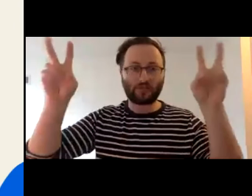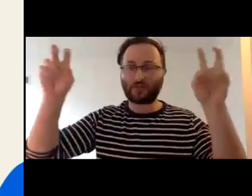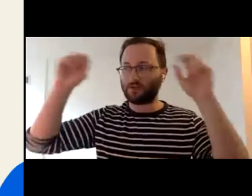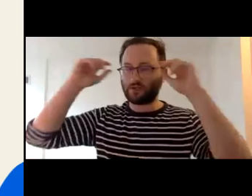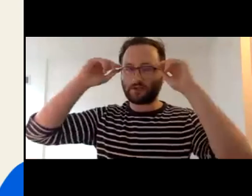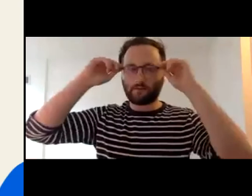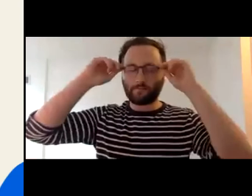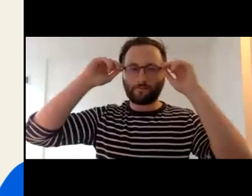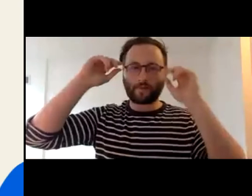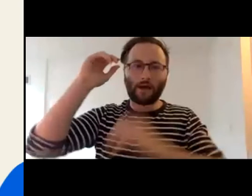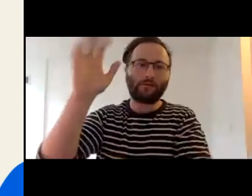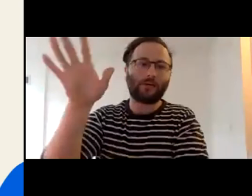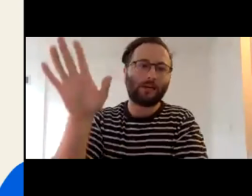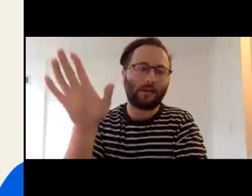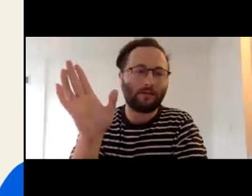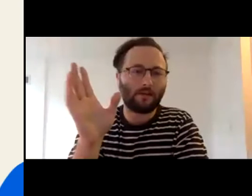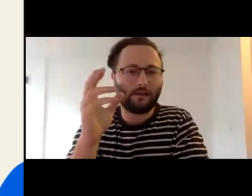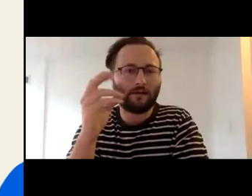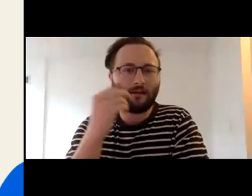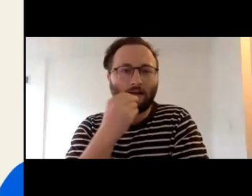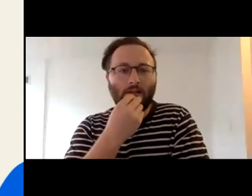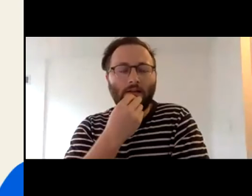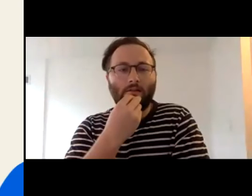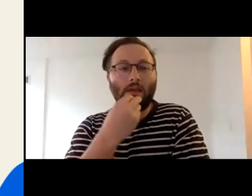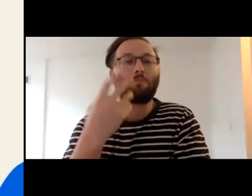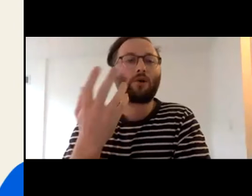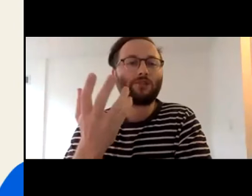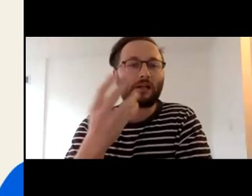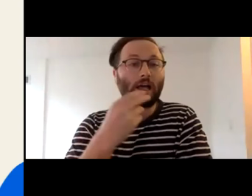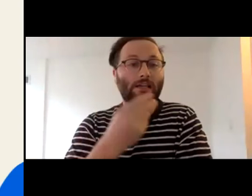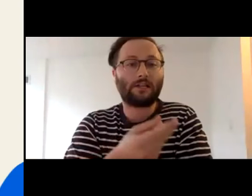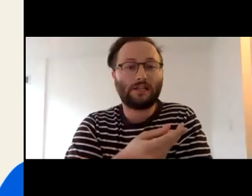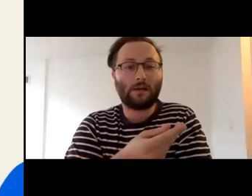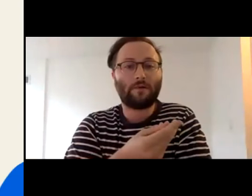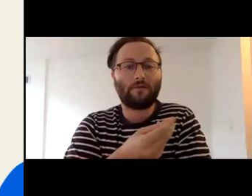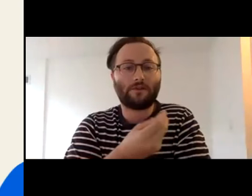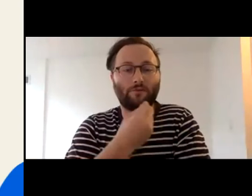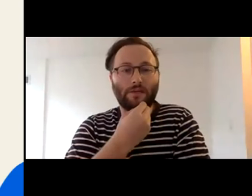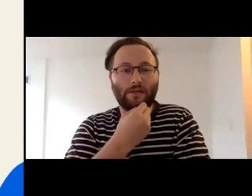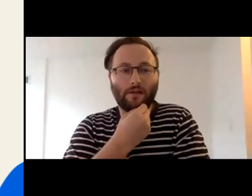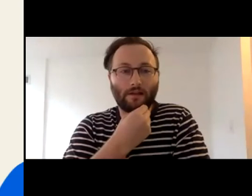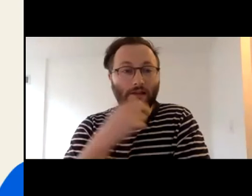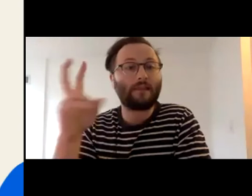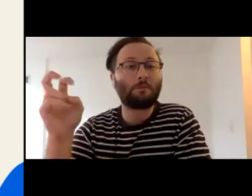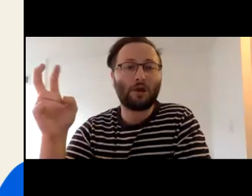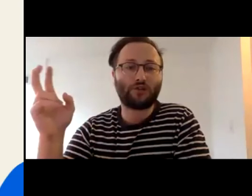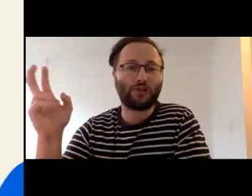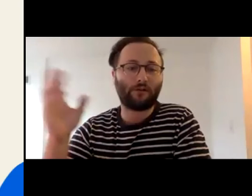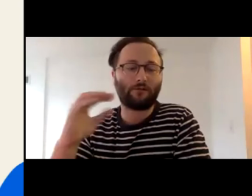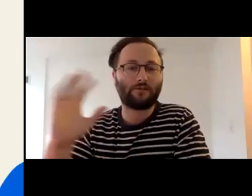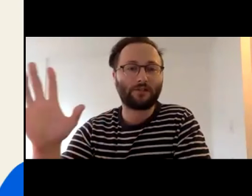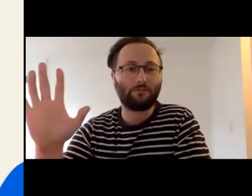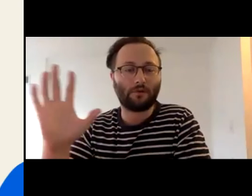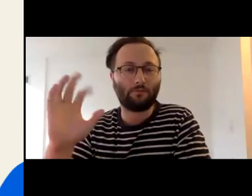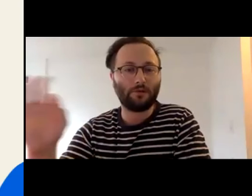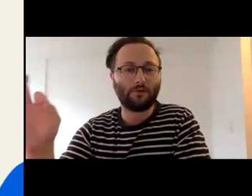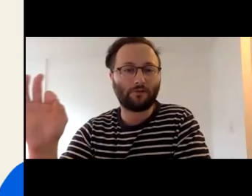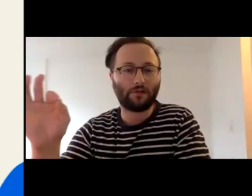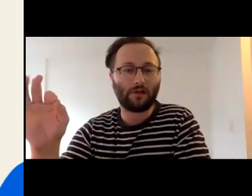state changes? I would say in person, a classic example of this would be like the think, pair, share. Such